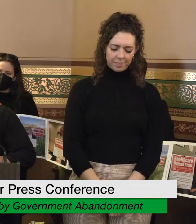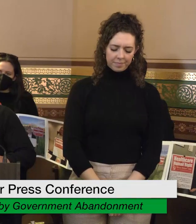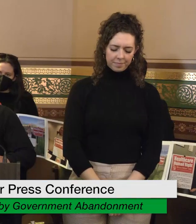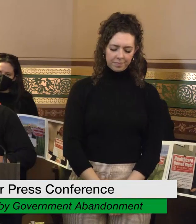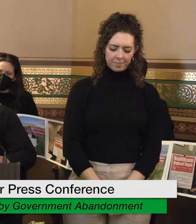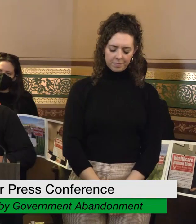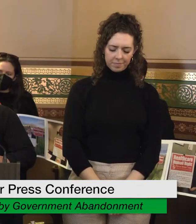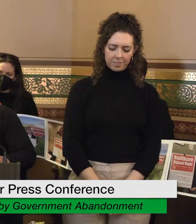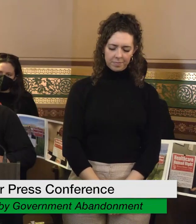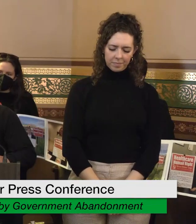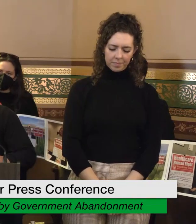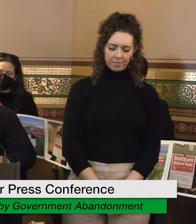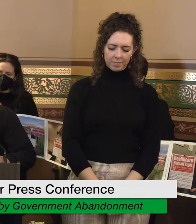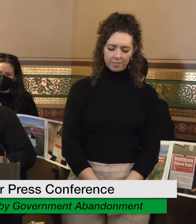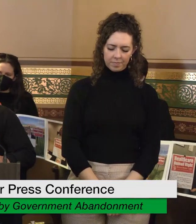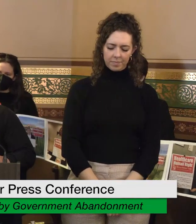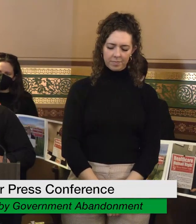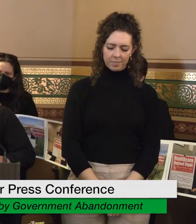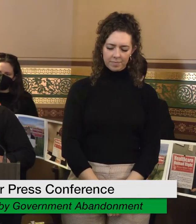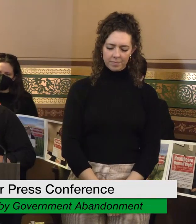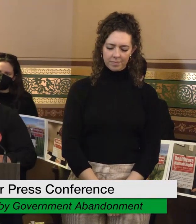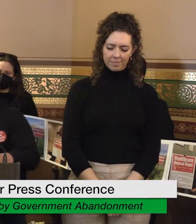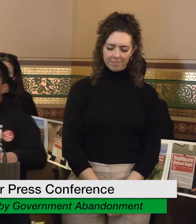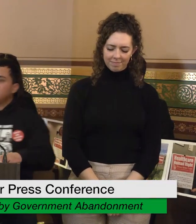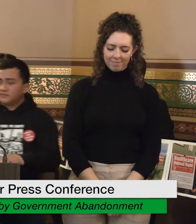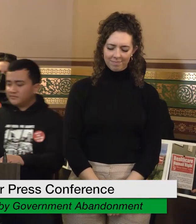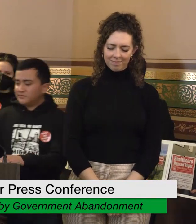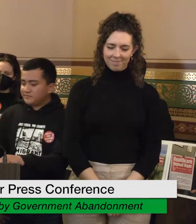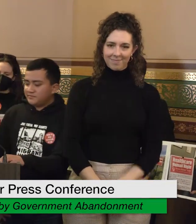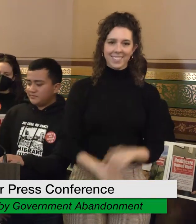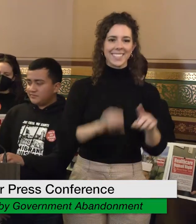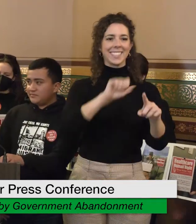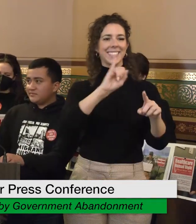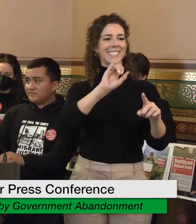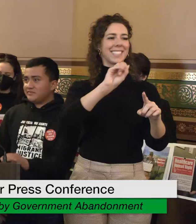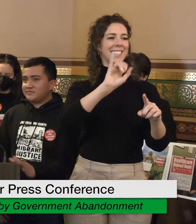migrante que aporta al estado de Vermont. Sí se puede.